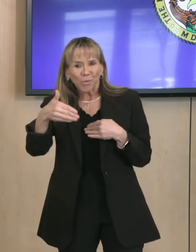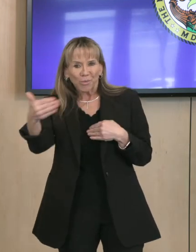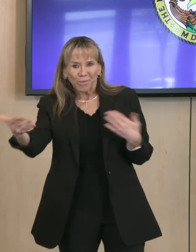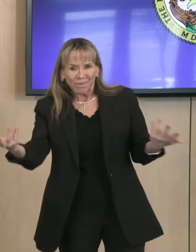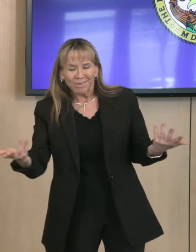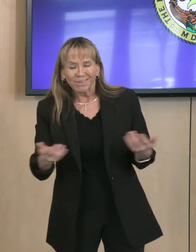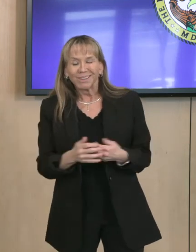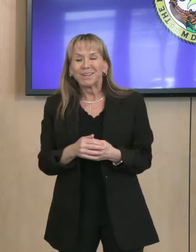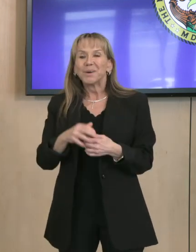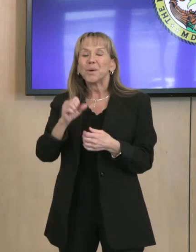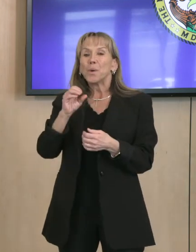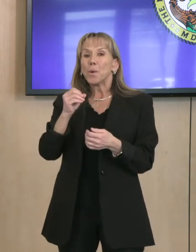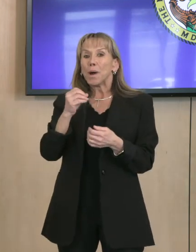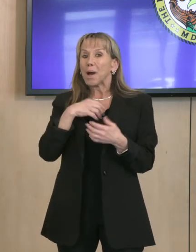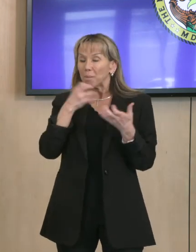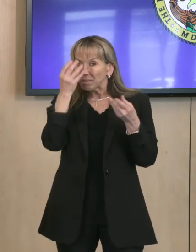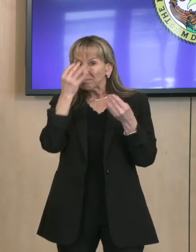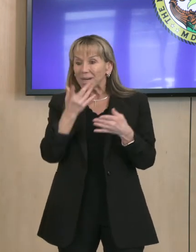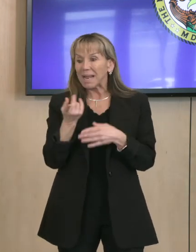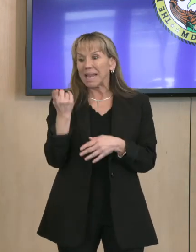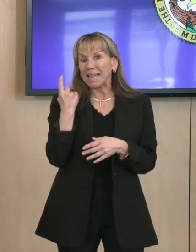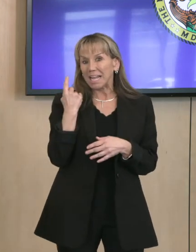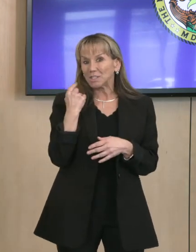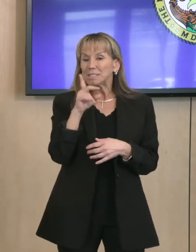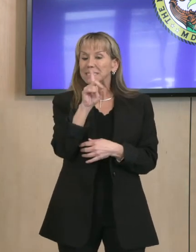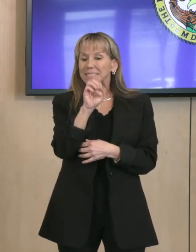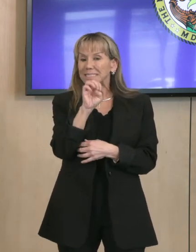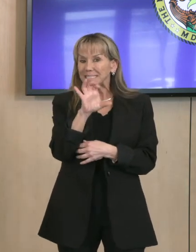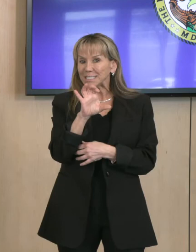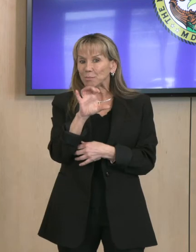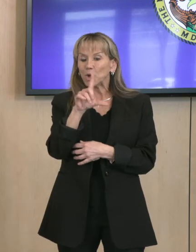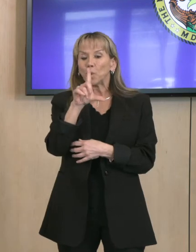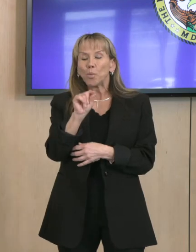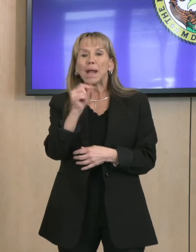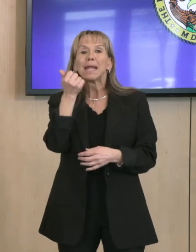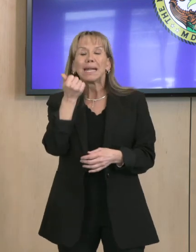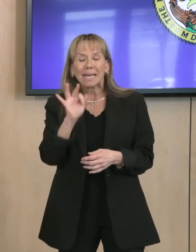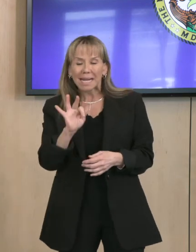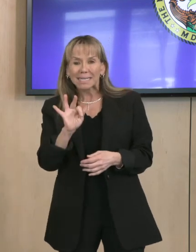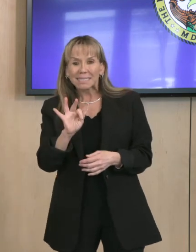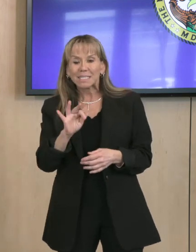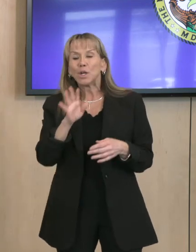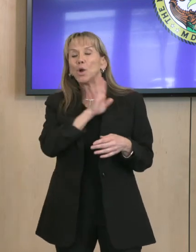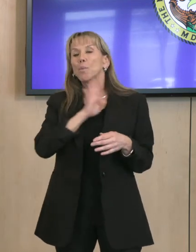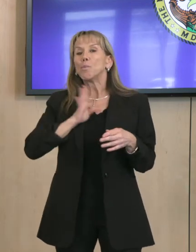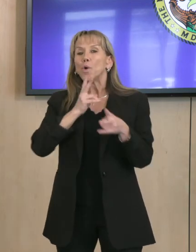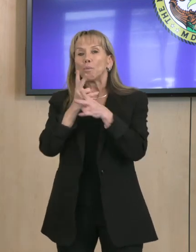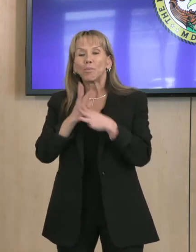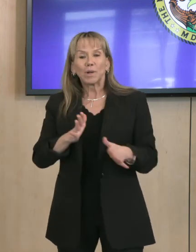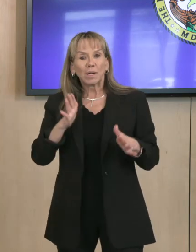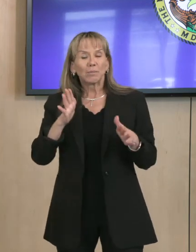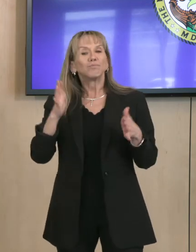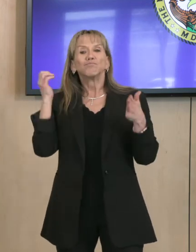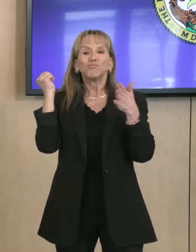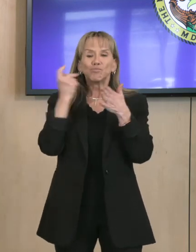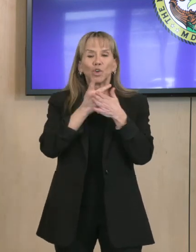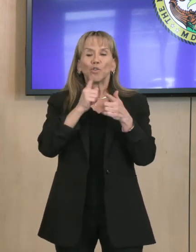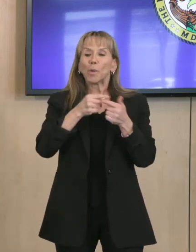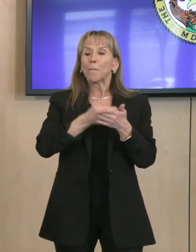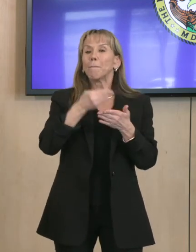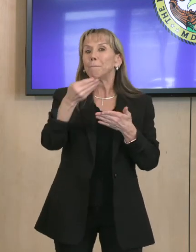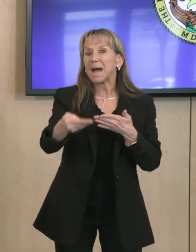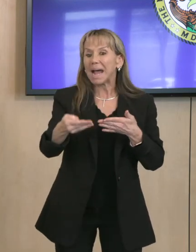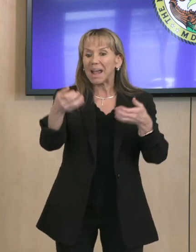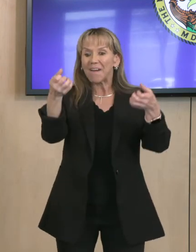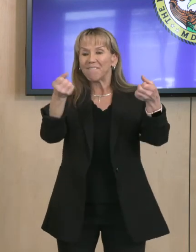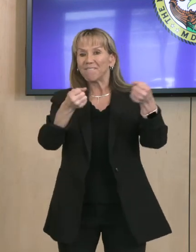I just want to announce that last year, in fact, it was December of 2019, the Board of Supervisors voted to approve the purchase of a vehicle that we